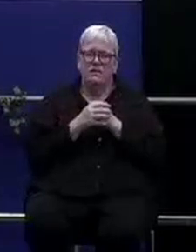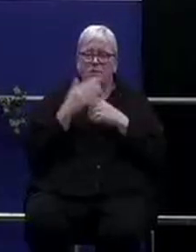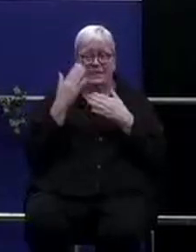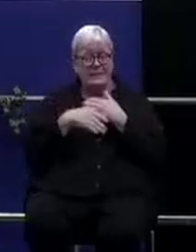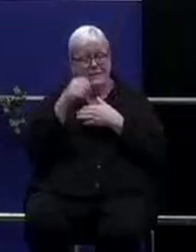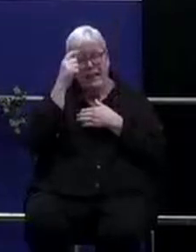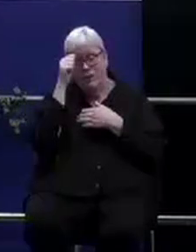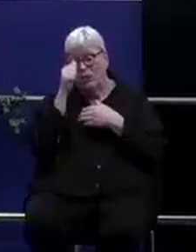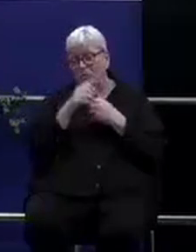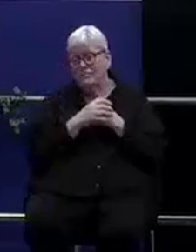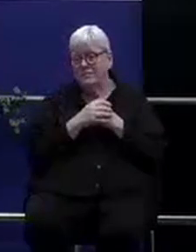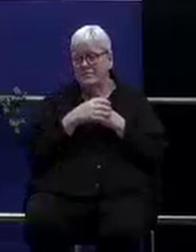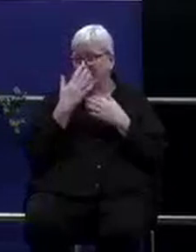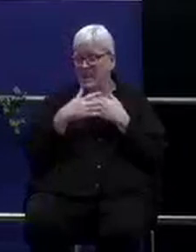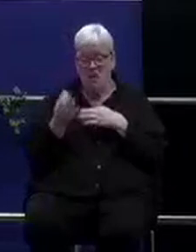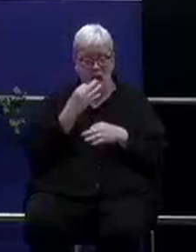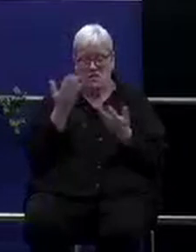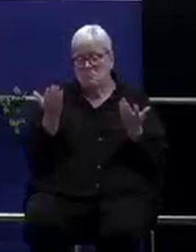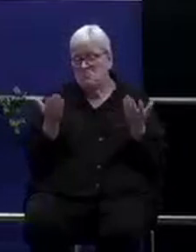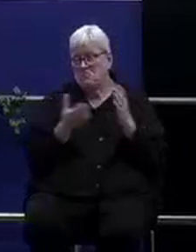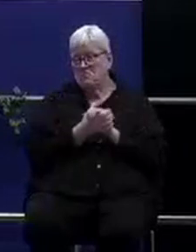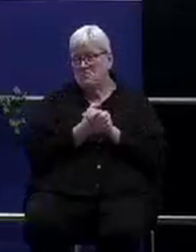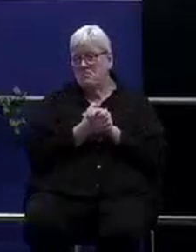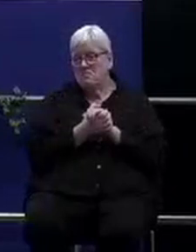never. You never know. No one's ever asked me.